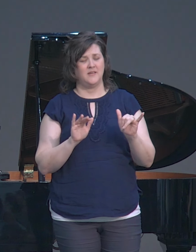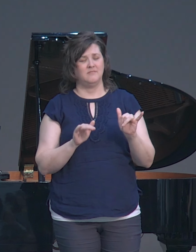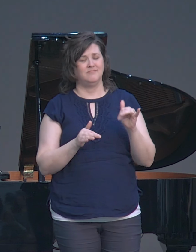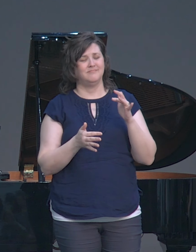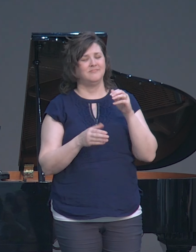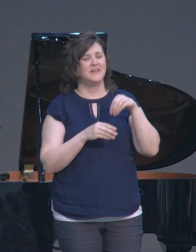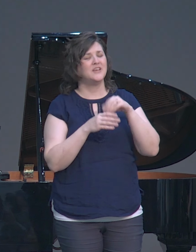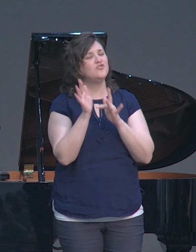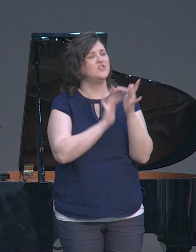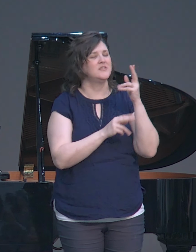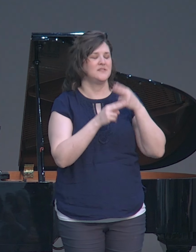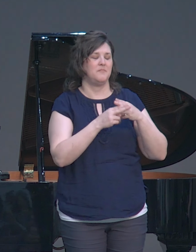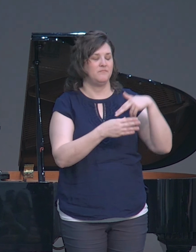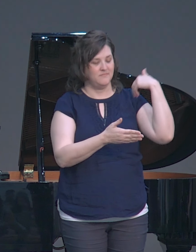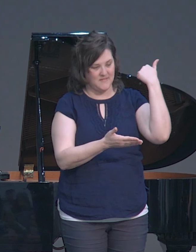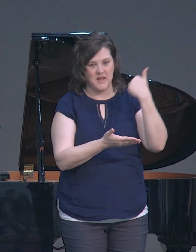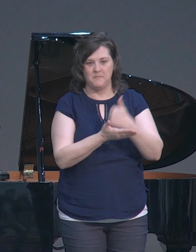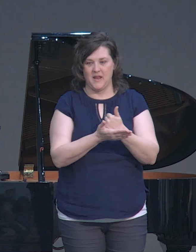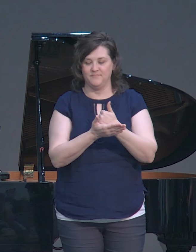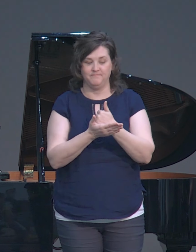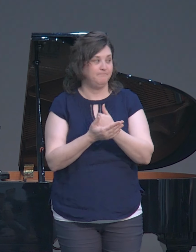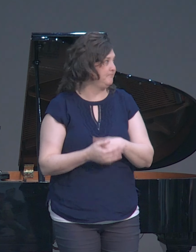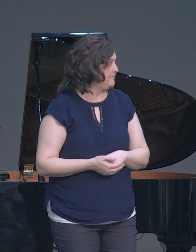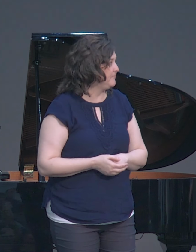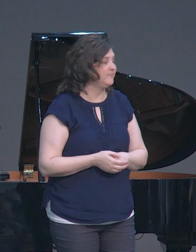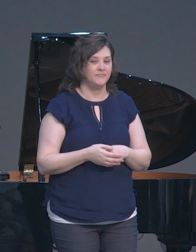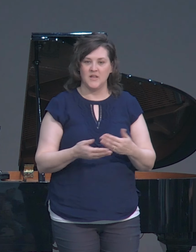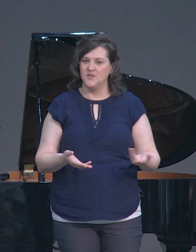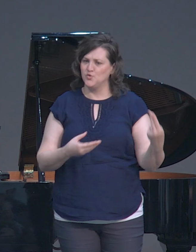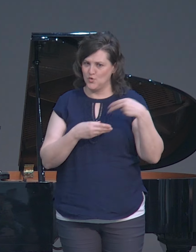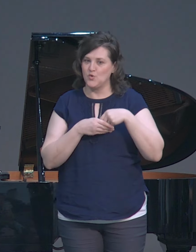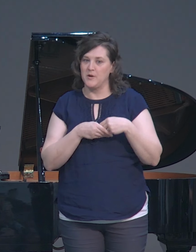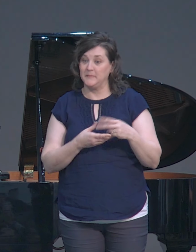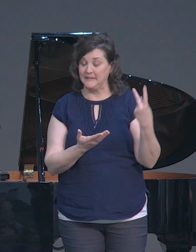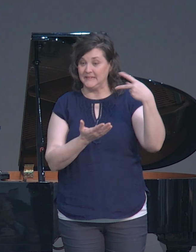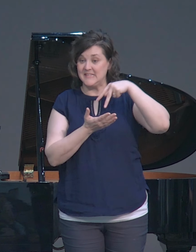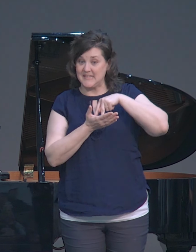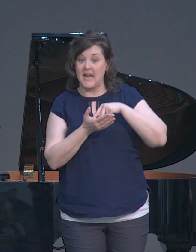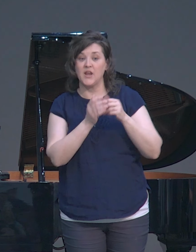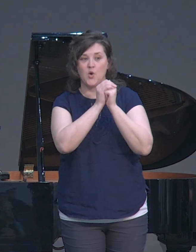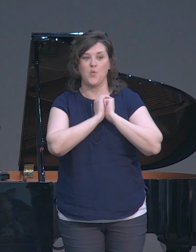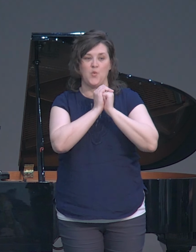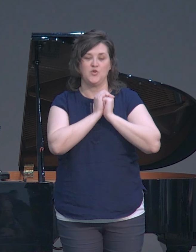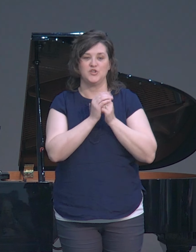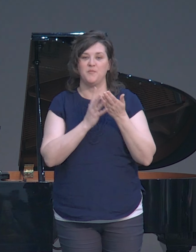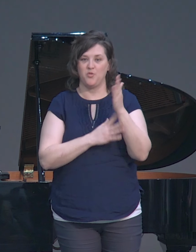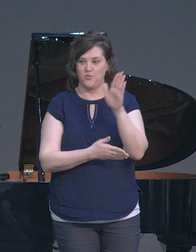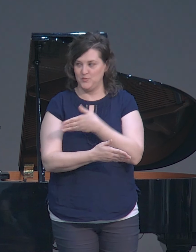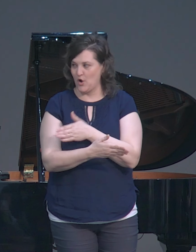Jesus' name. Amen. Would you join us in standing as we worship again through song?